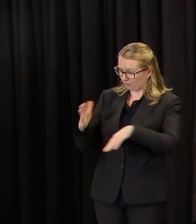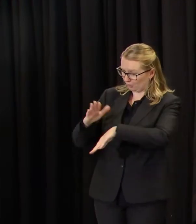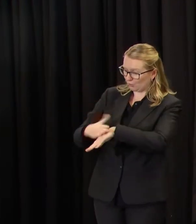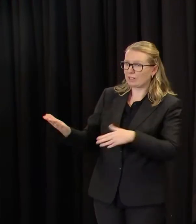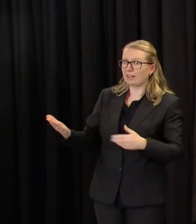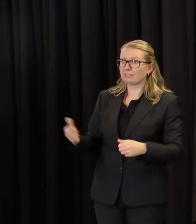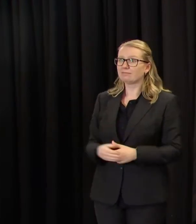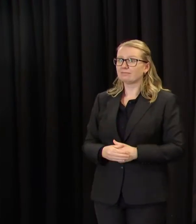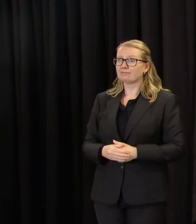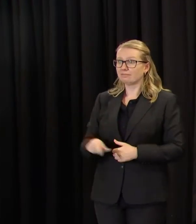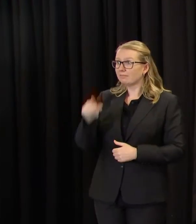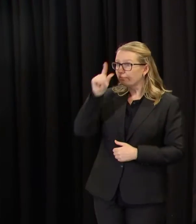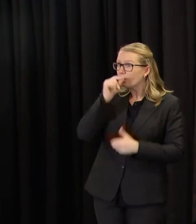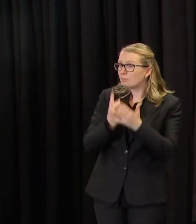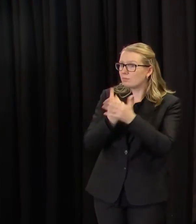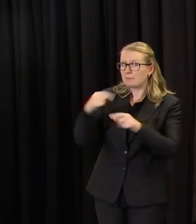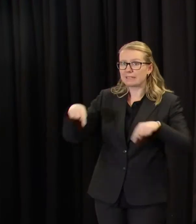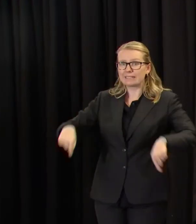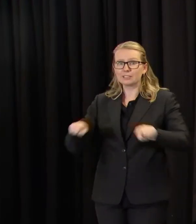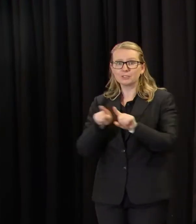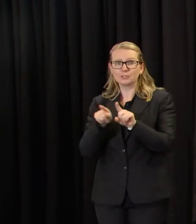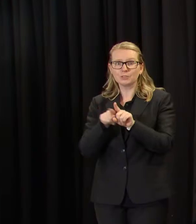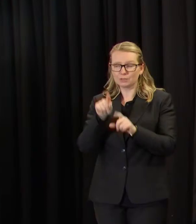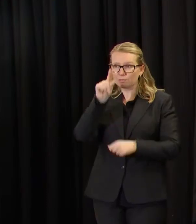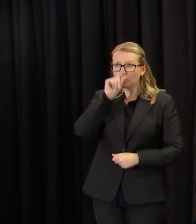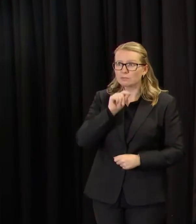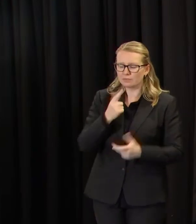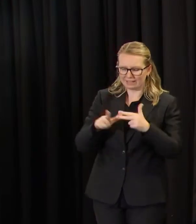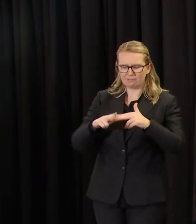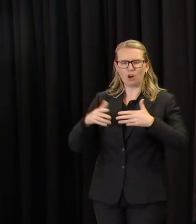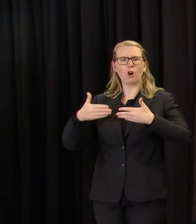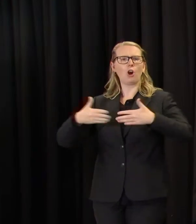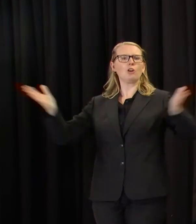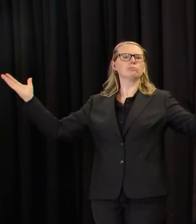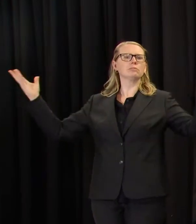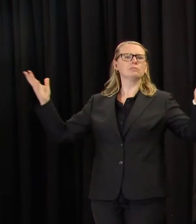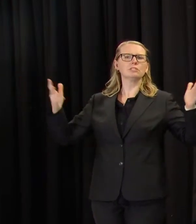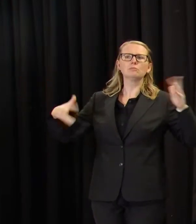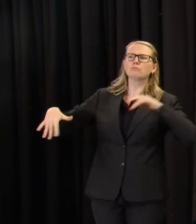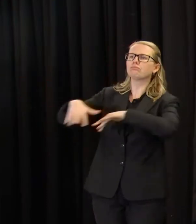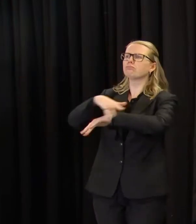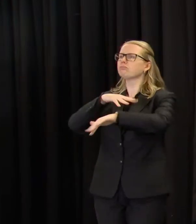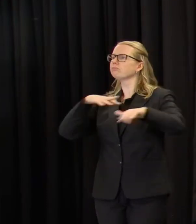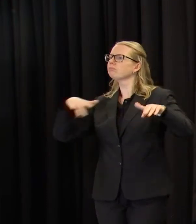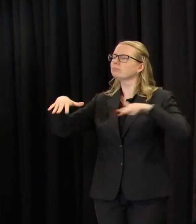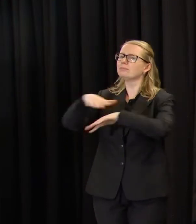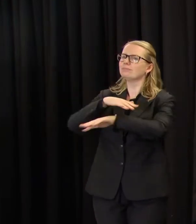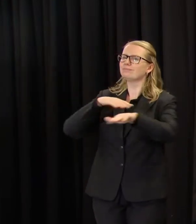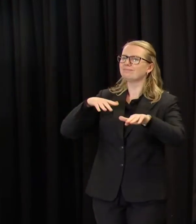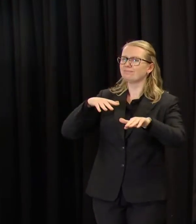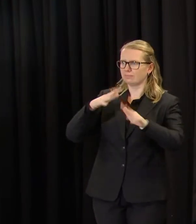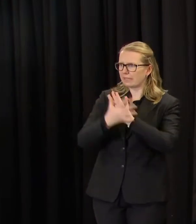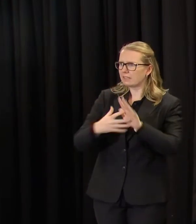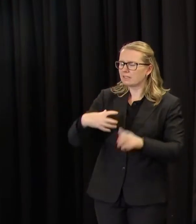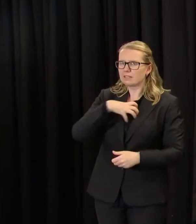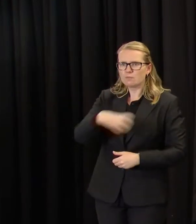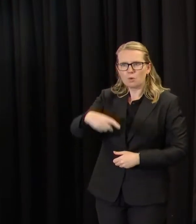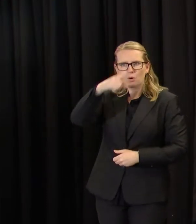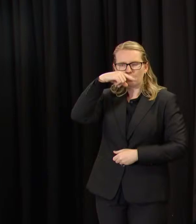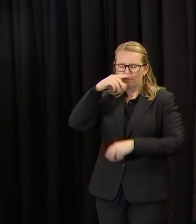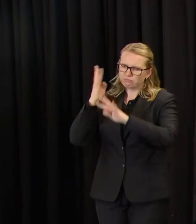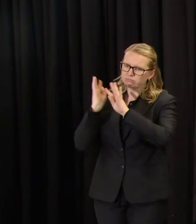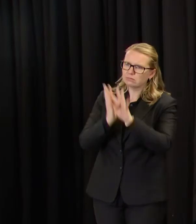would have that here right now if we opened up. We would have so many people in hospital. It would be